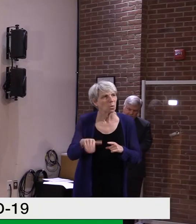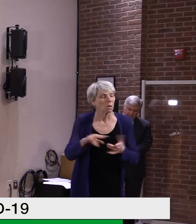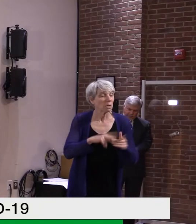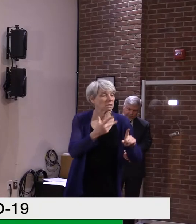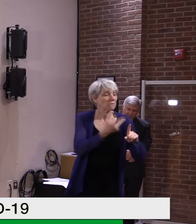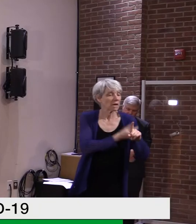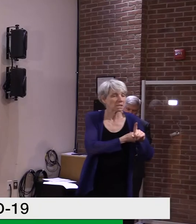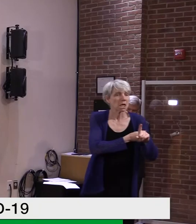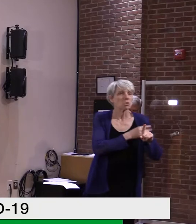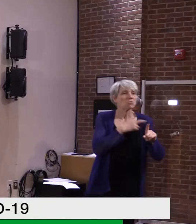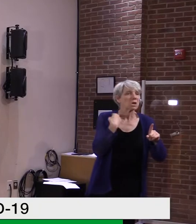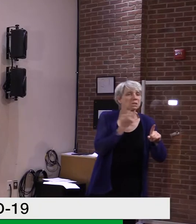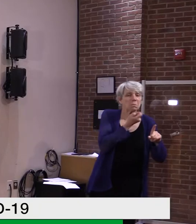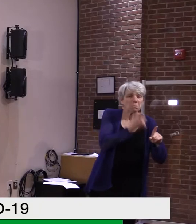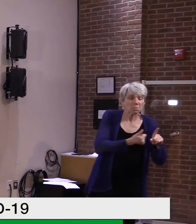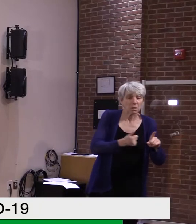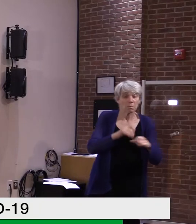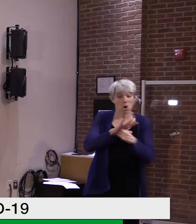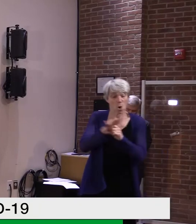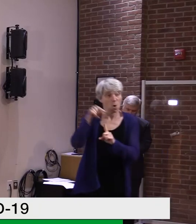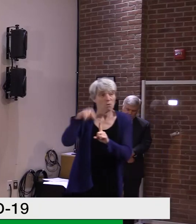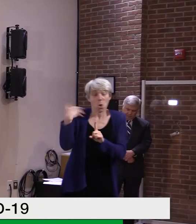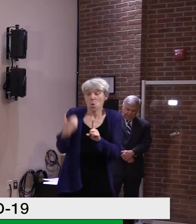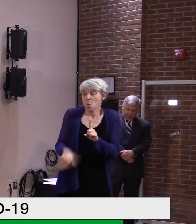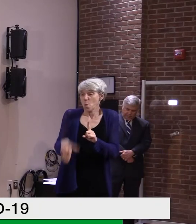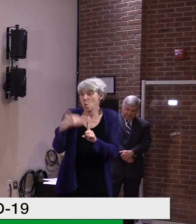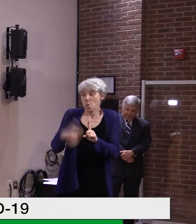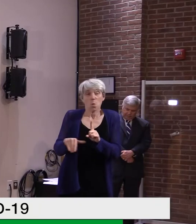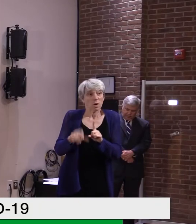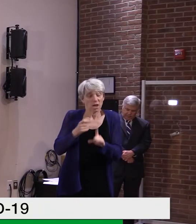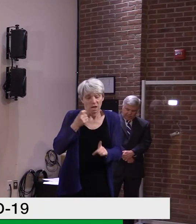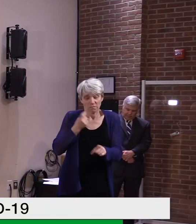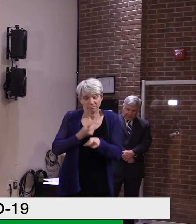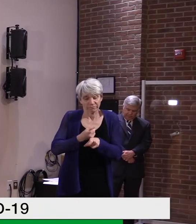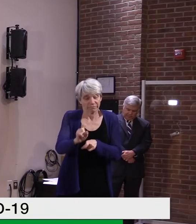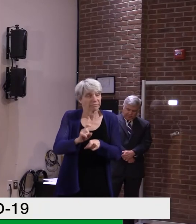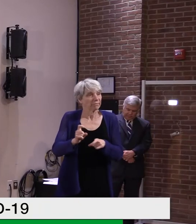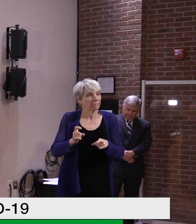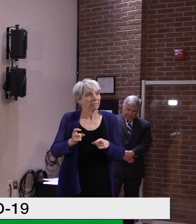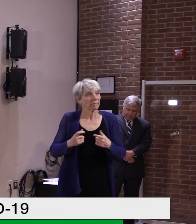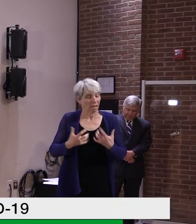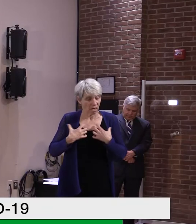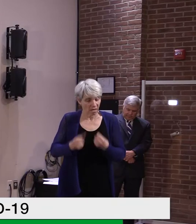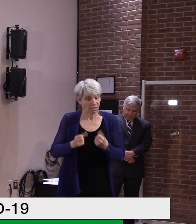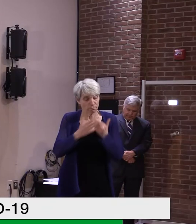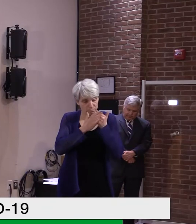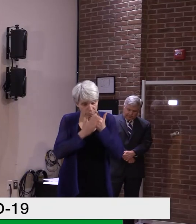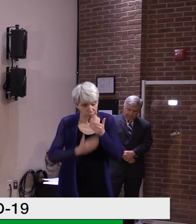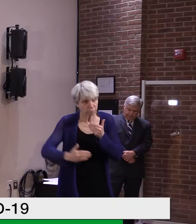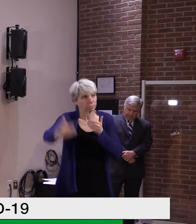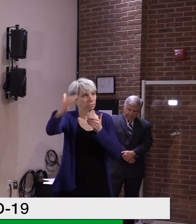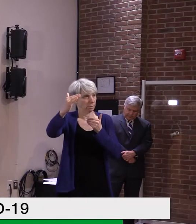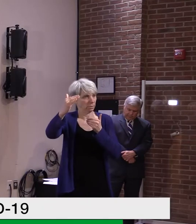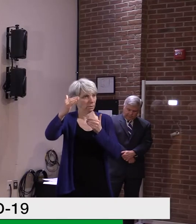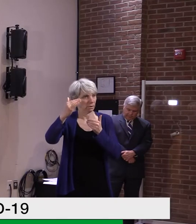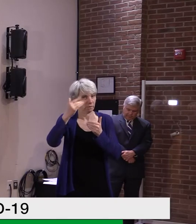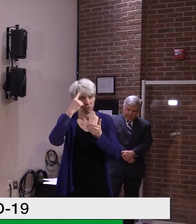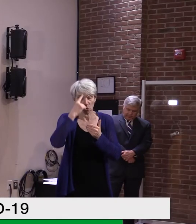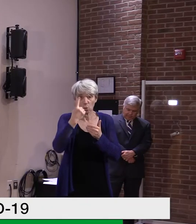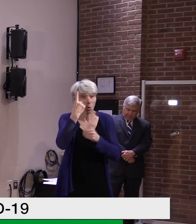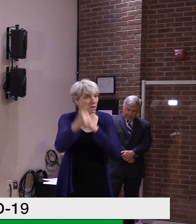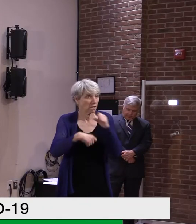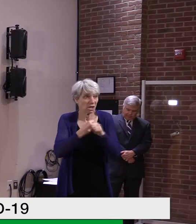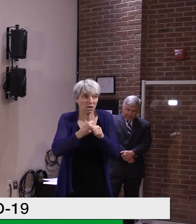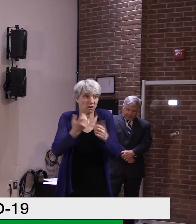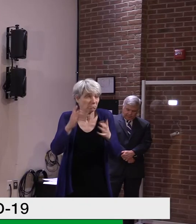risk of the illness itself versus the risk of the vaccine. And currently, it's hard to give you a full assessment of